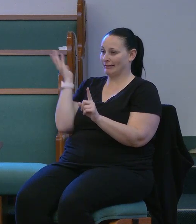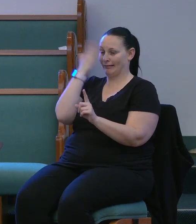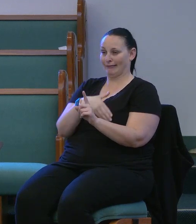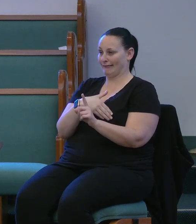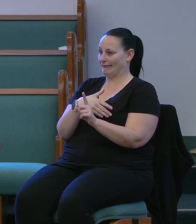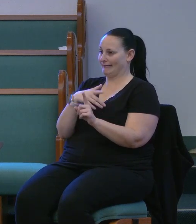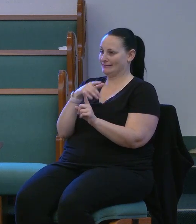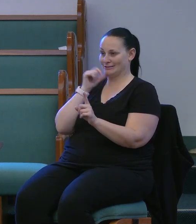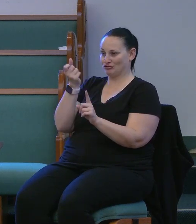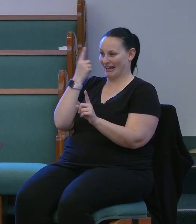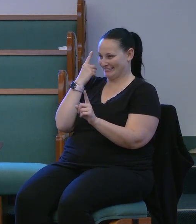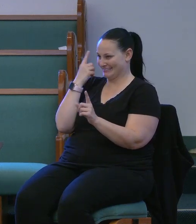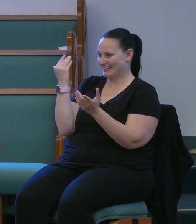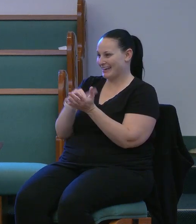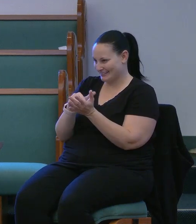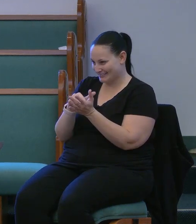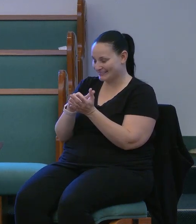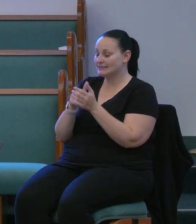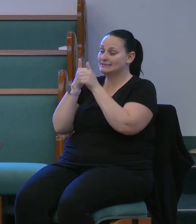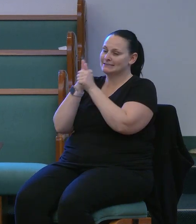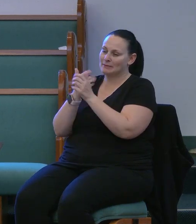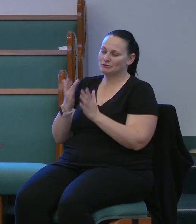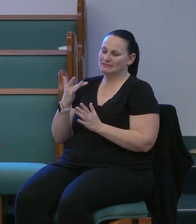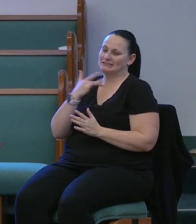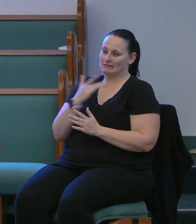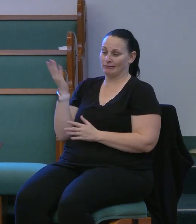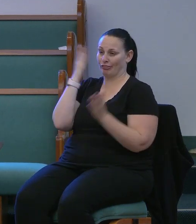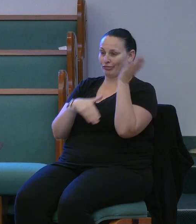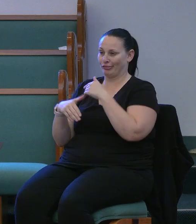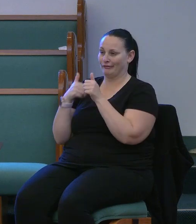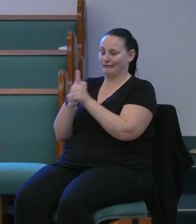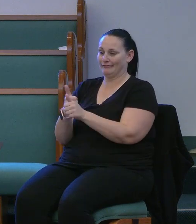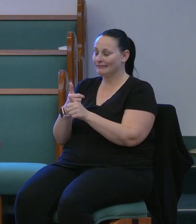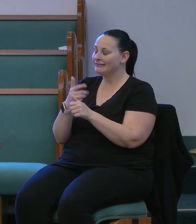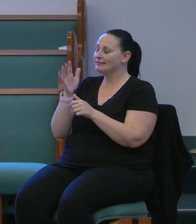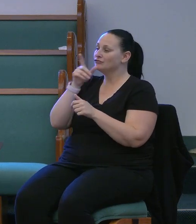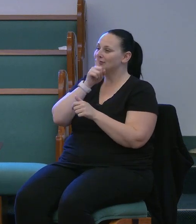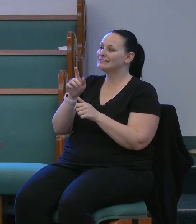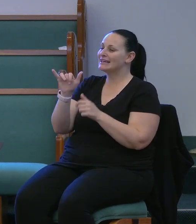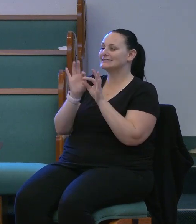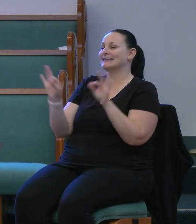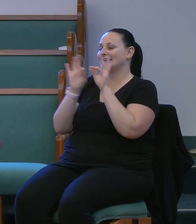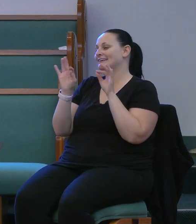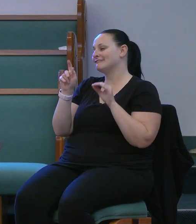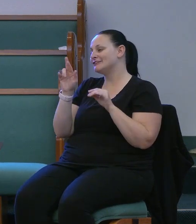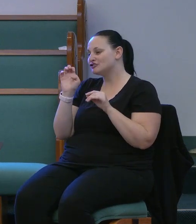again. Disciples regularly kind of miss the mark. It's one of the key features of